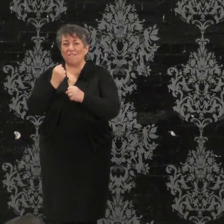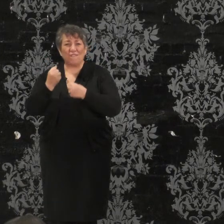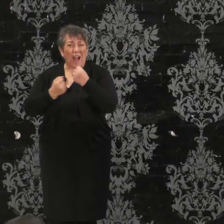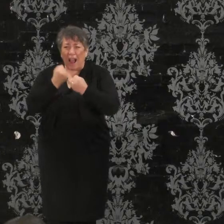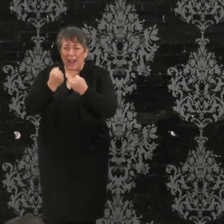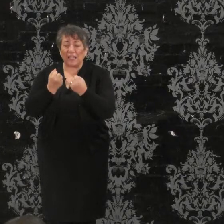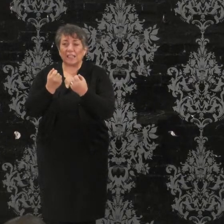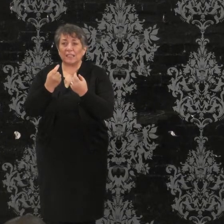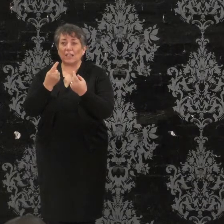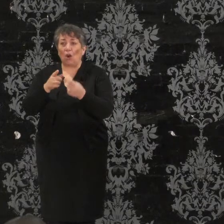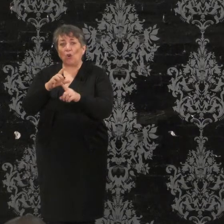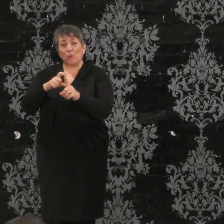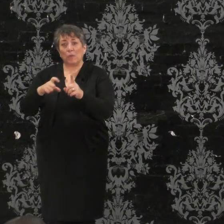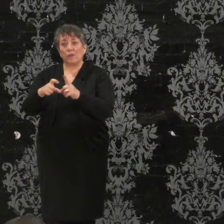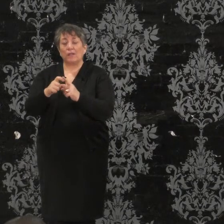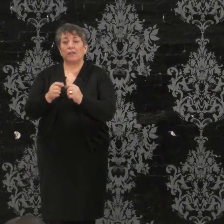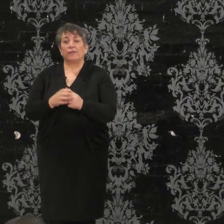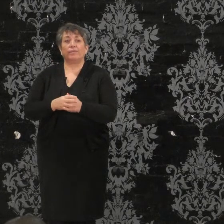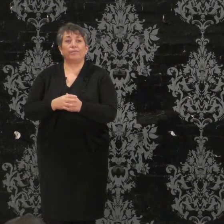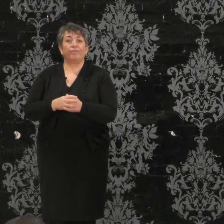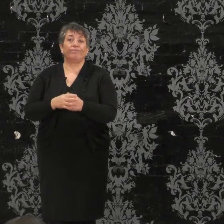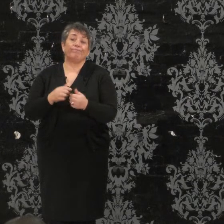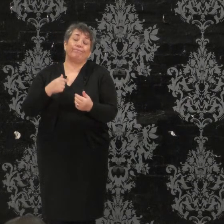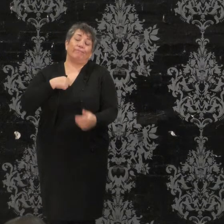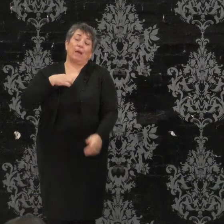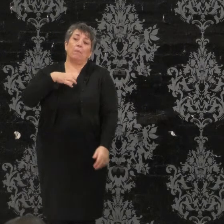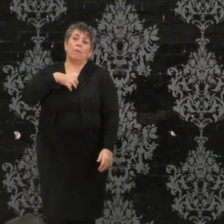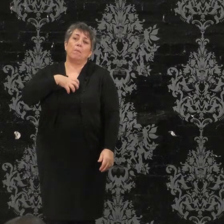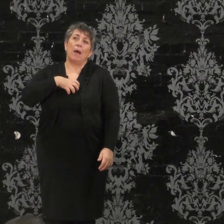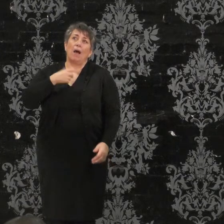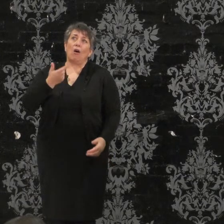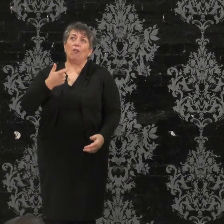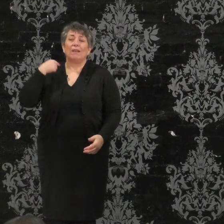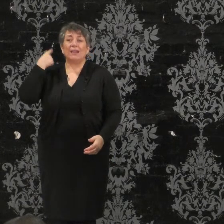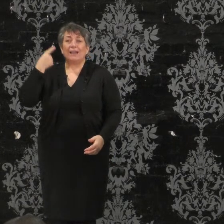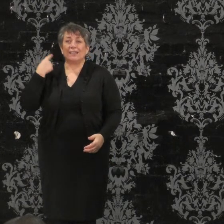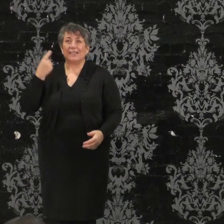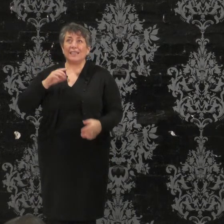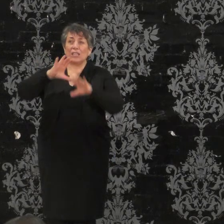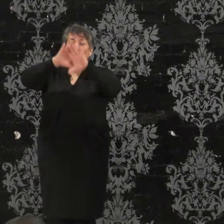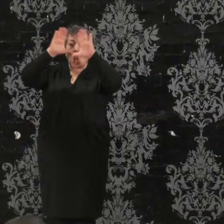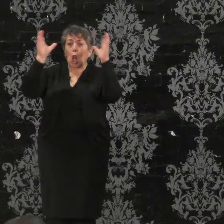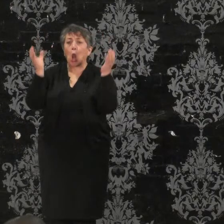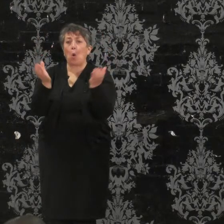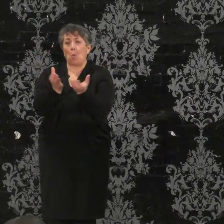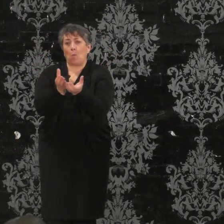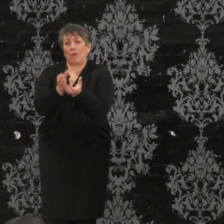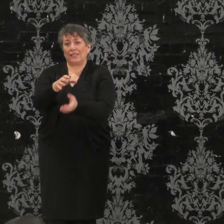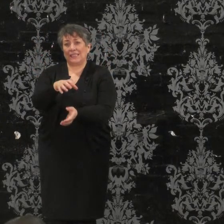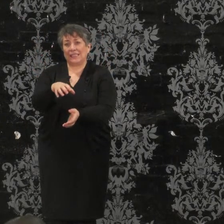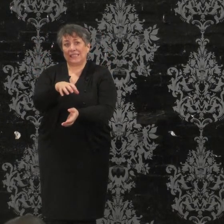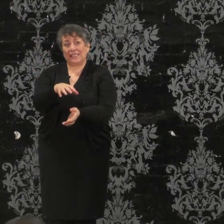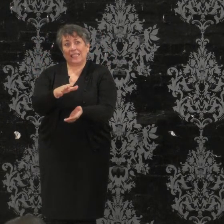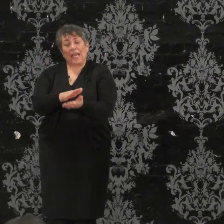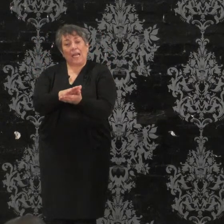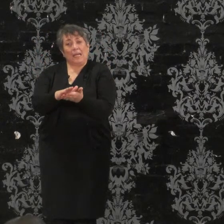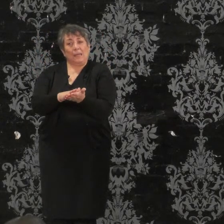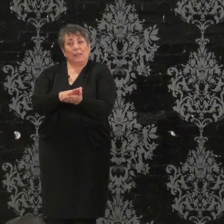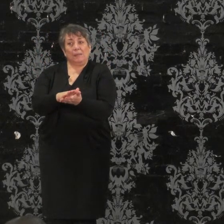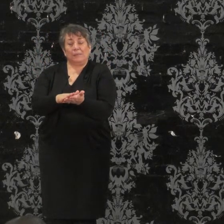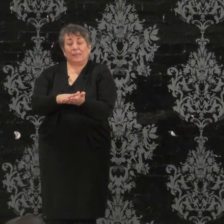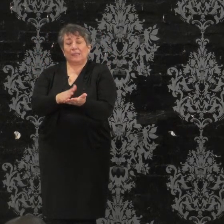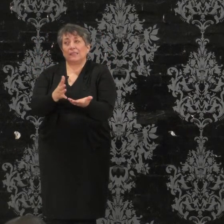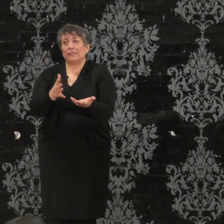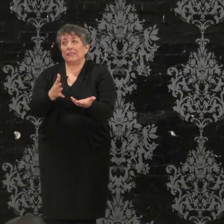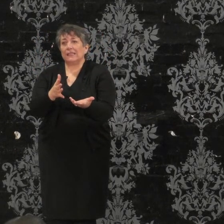mayor of a global city like London means I'm confronted with many